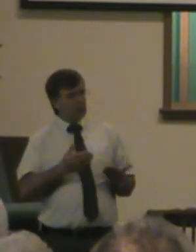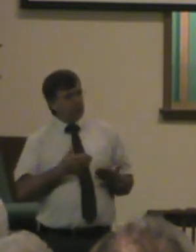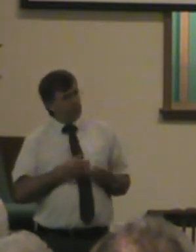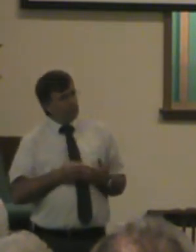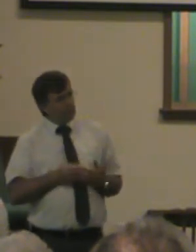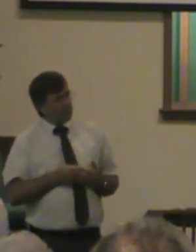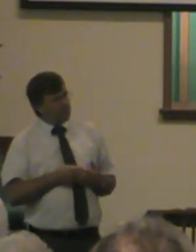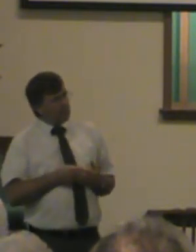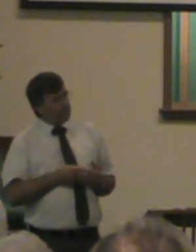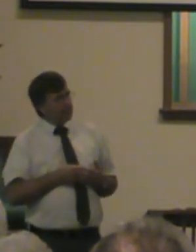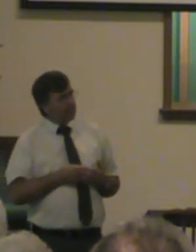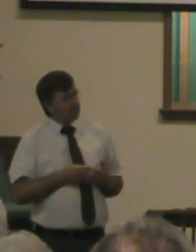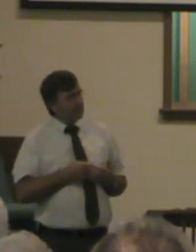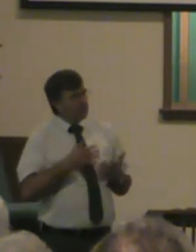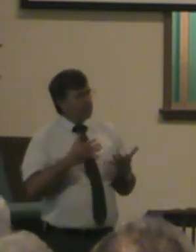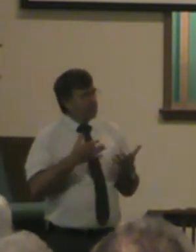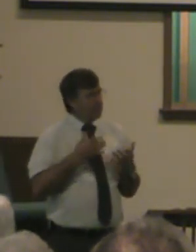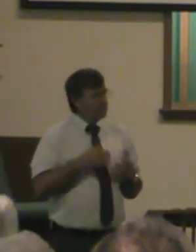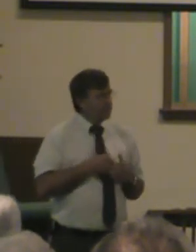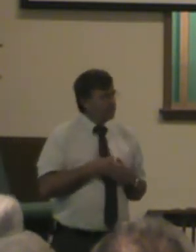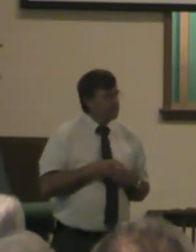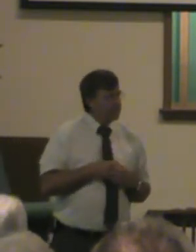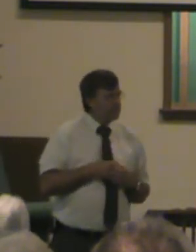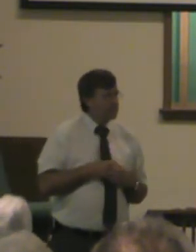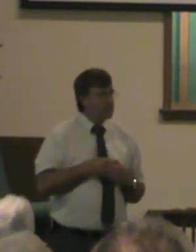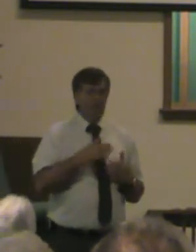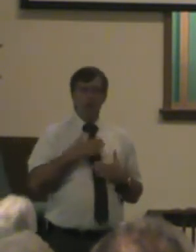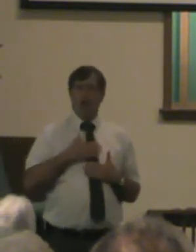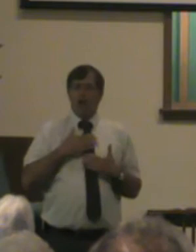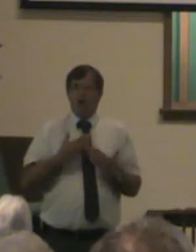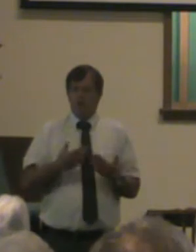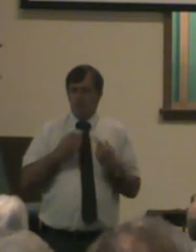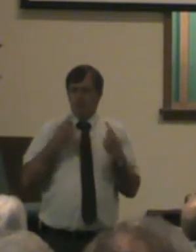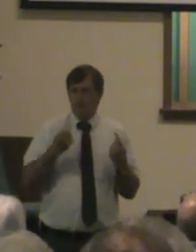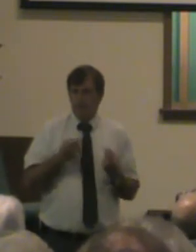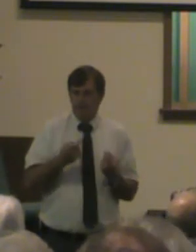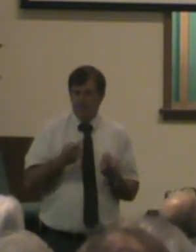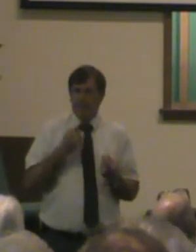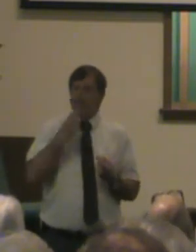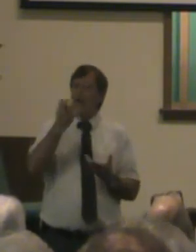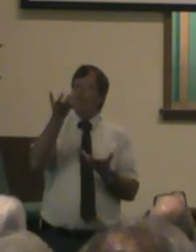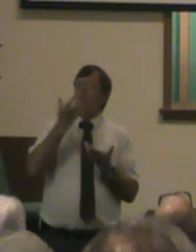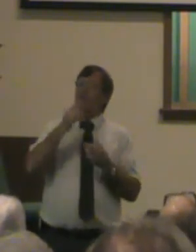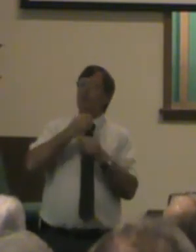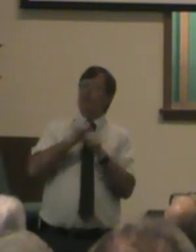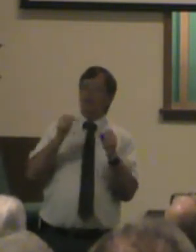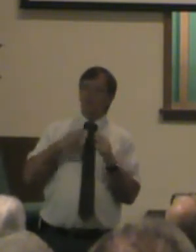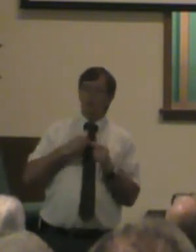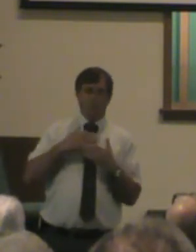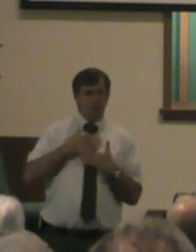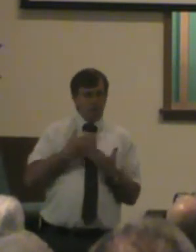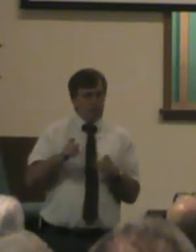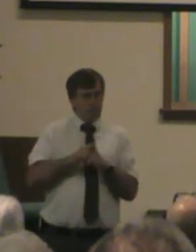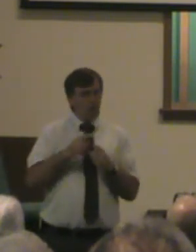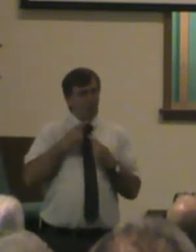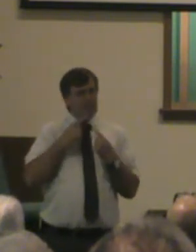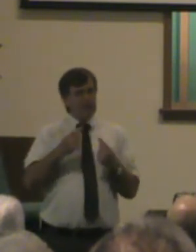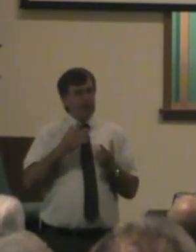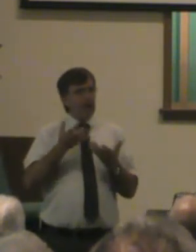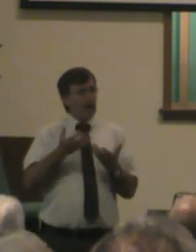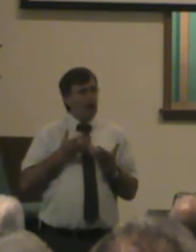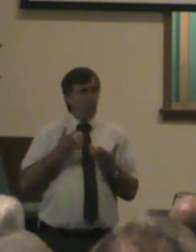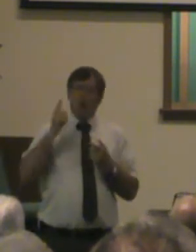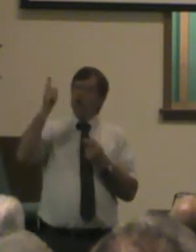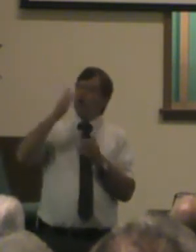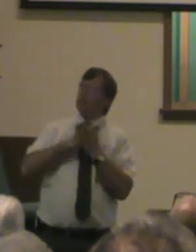part that said, we want to come out saved. We like that part. Confession says, Lord, I want you to save me. But confession also declares, I want to be my curious. I